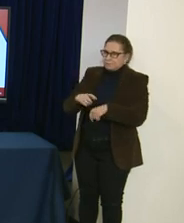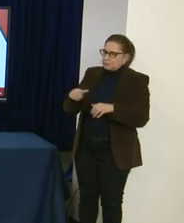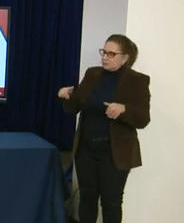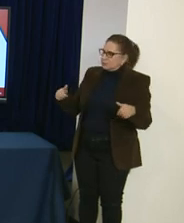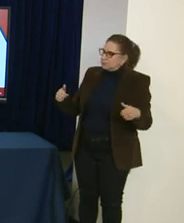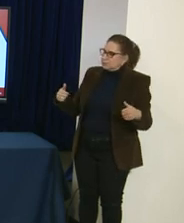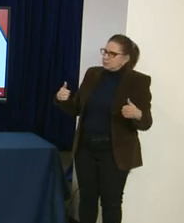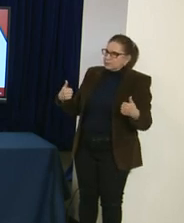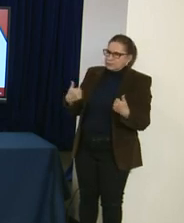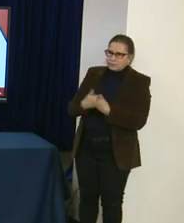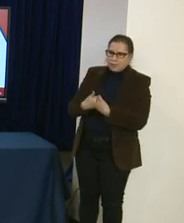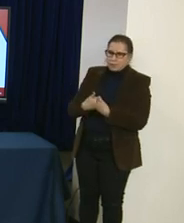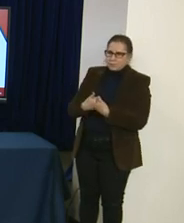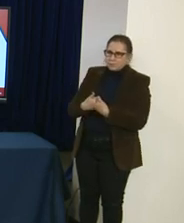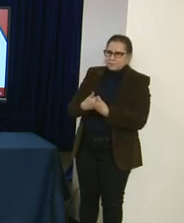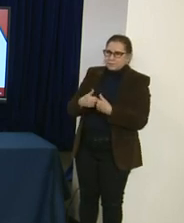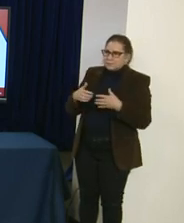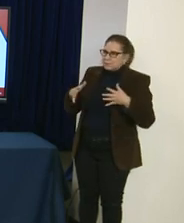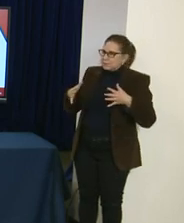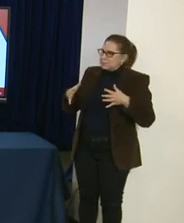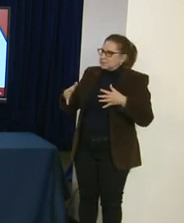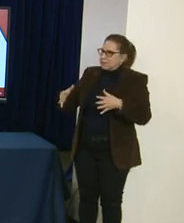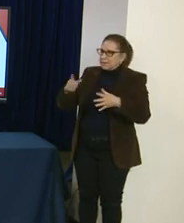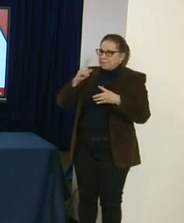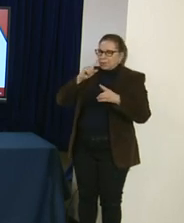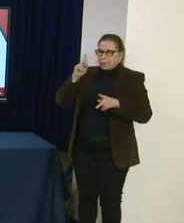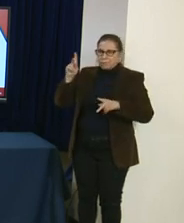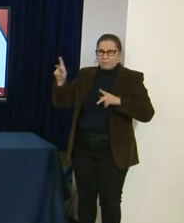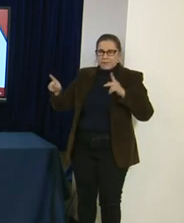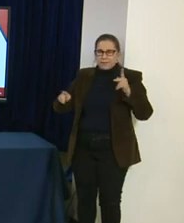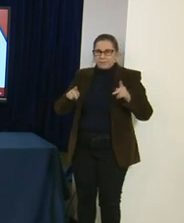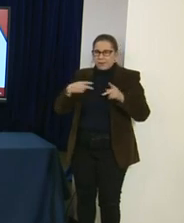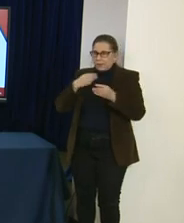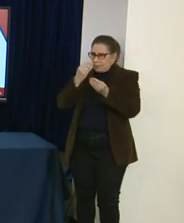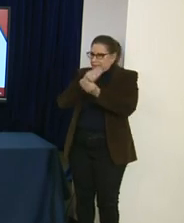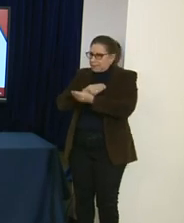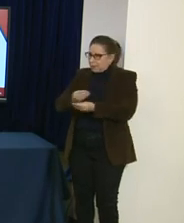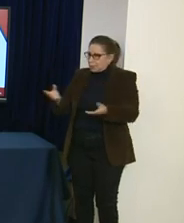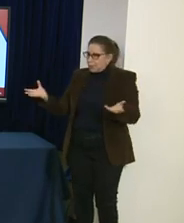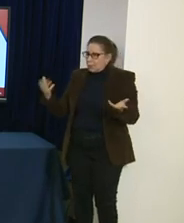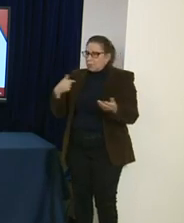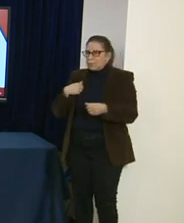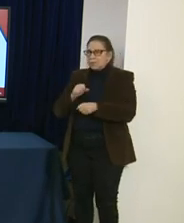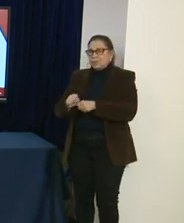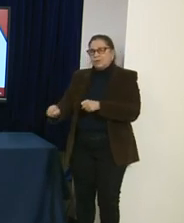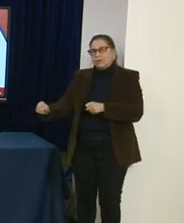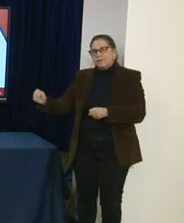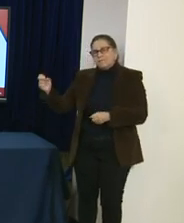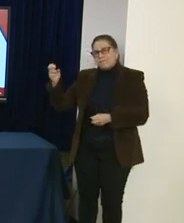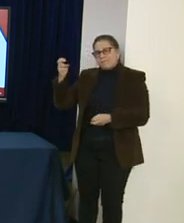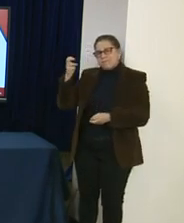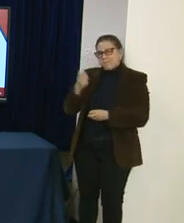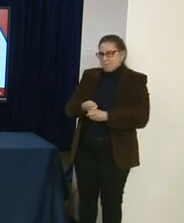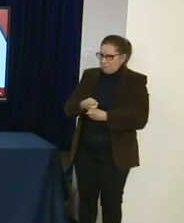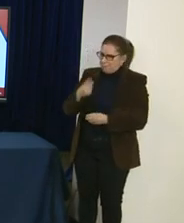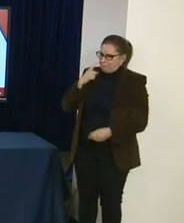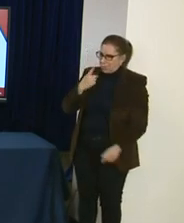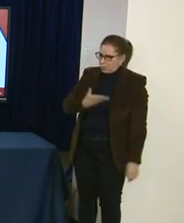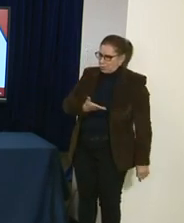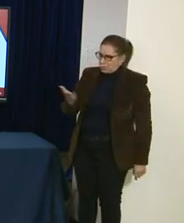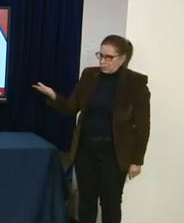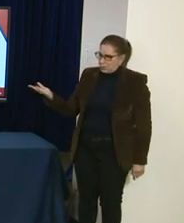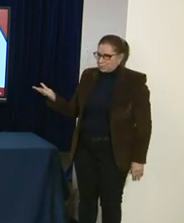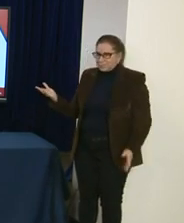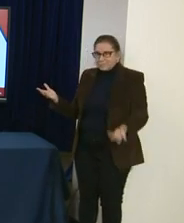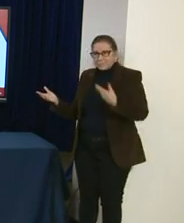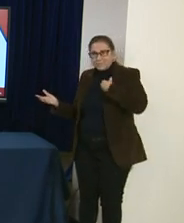that we're working hard for you. And just to answer a question that I know I'm going to get later, I'm doing fine.